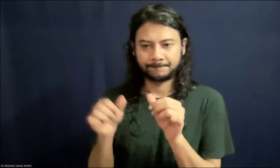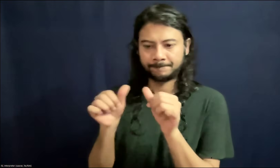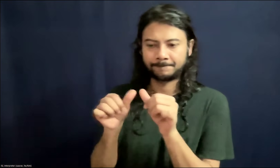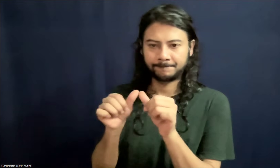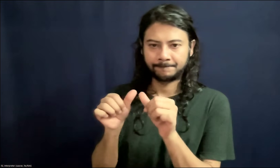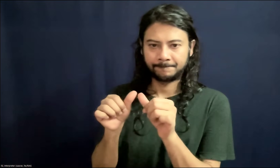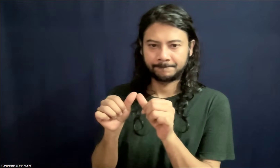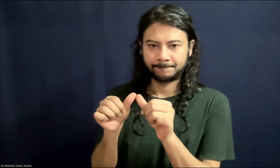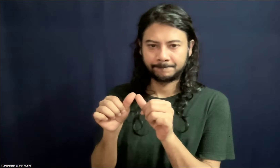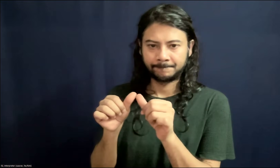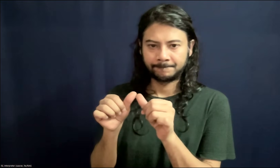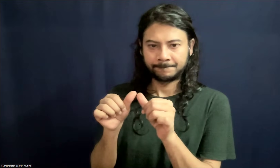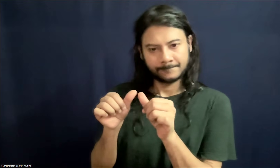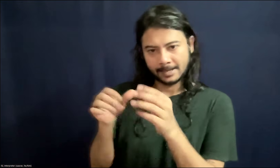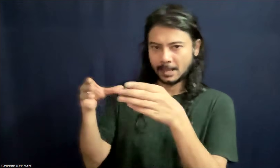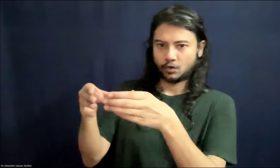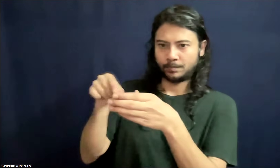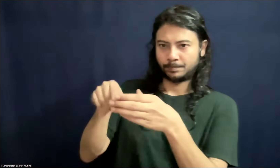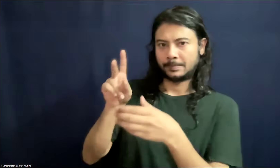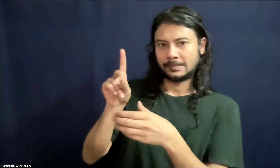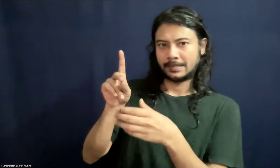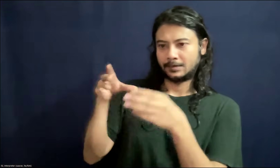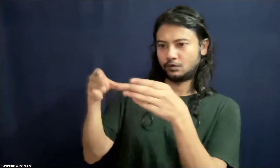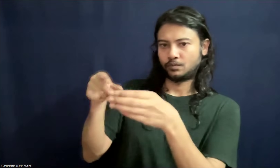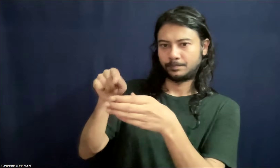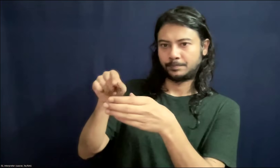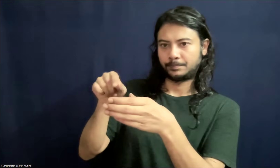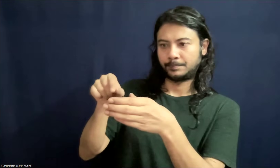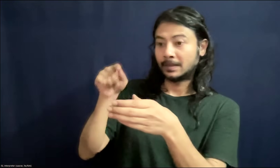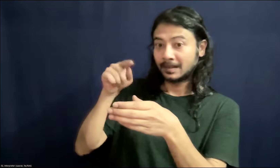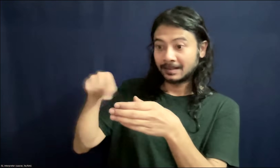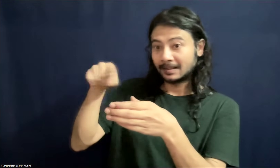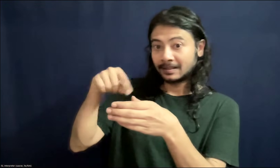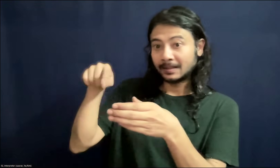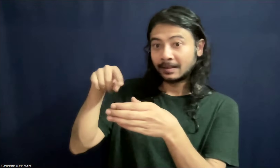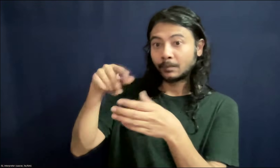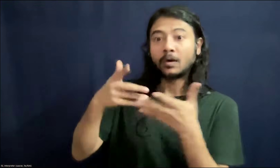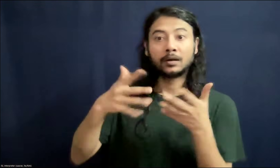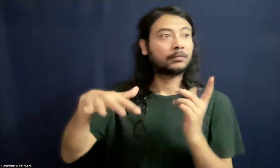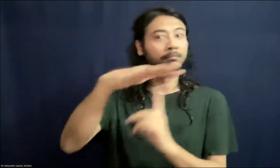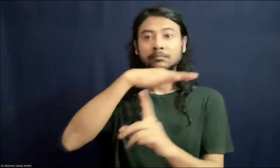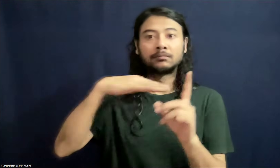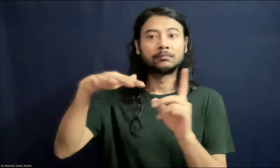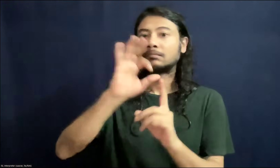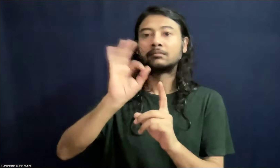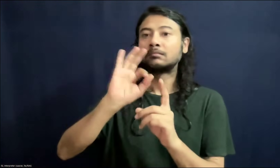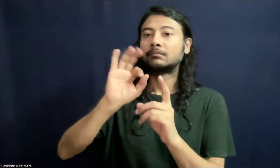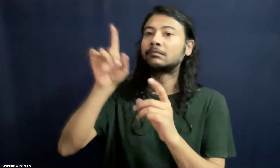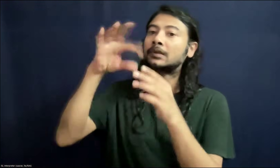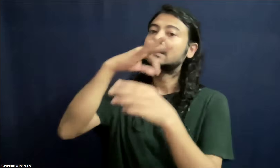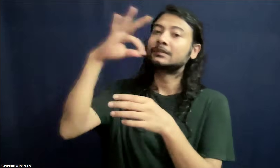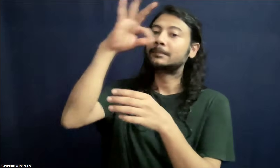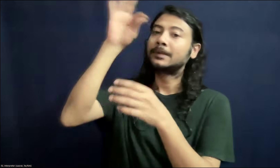This is the second category of people. These are the people who are living in the spiritual world. So these